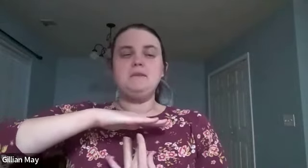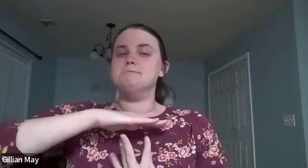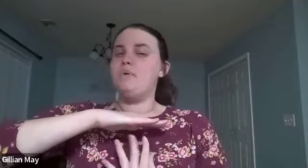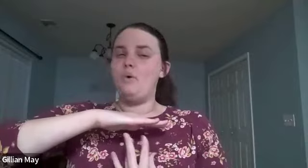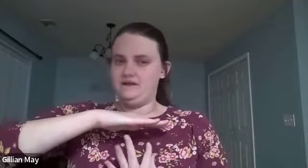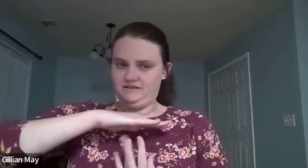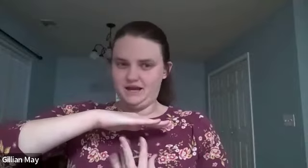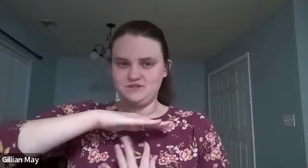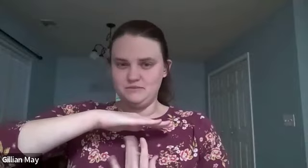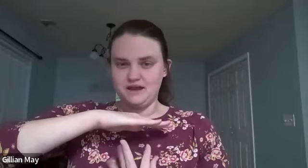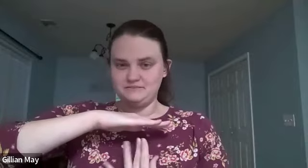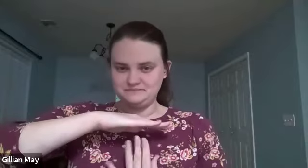am boiling. I'm so mad.